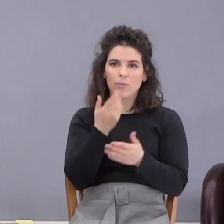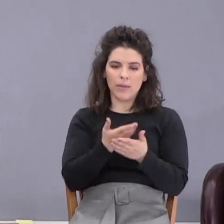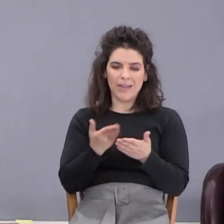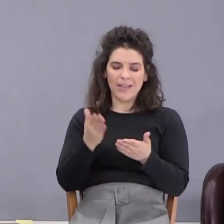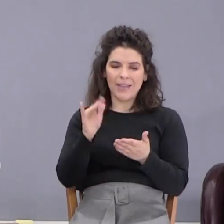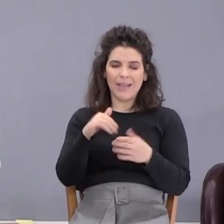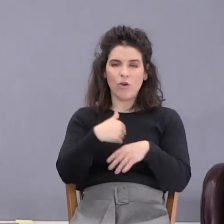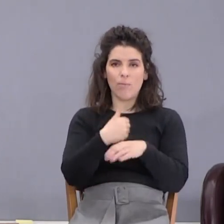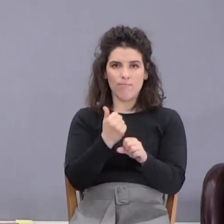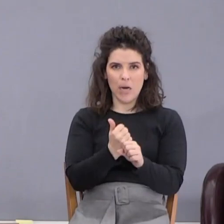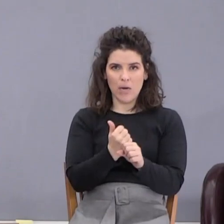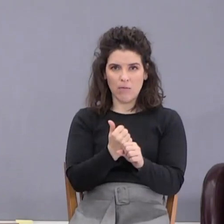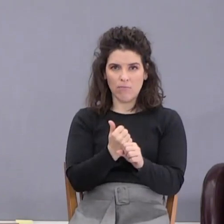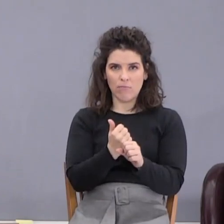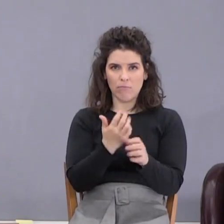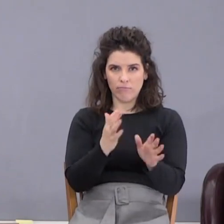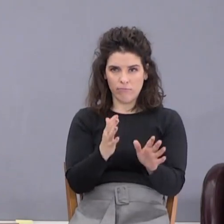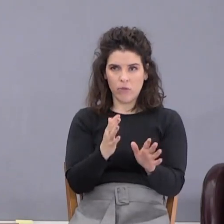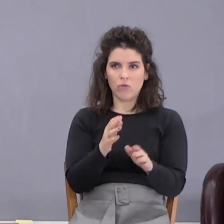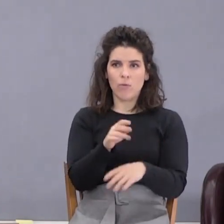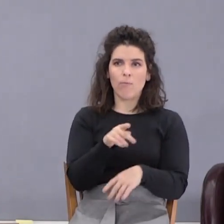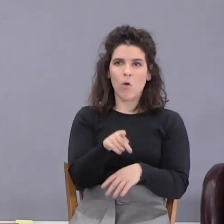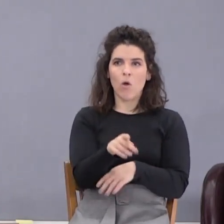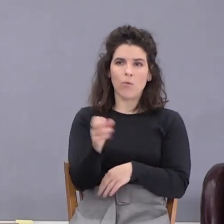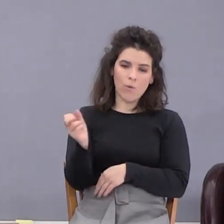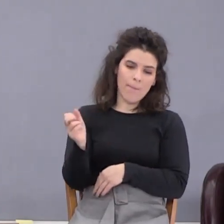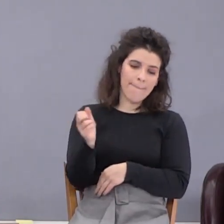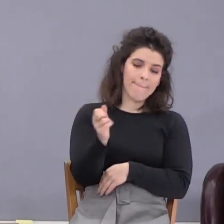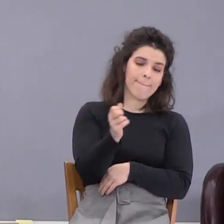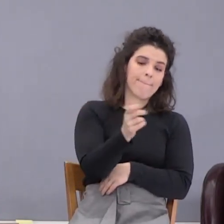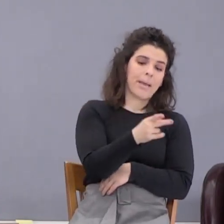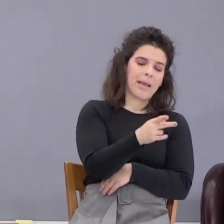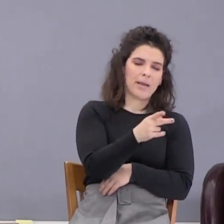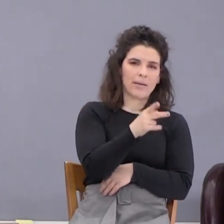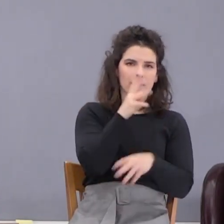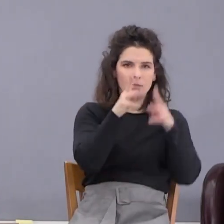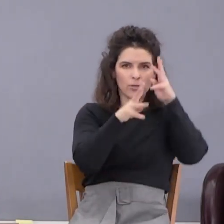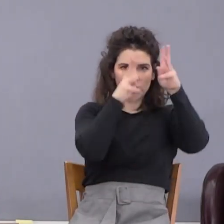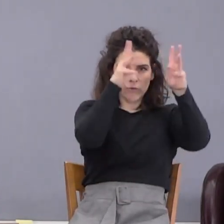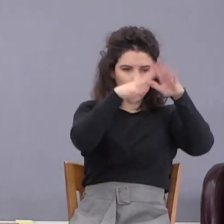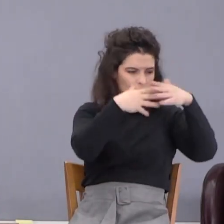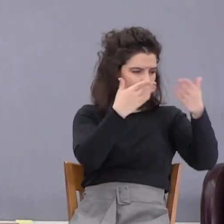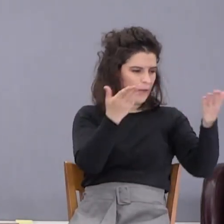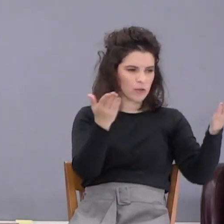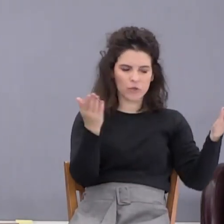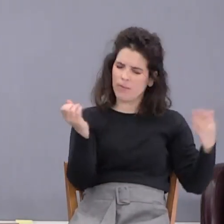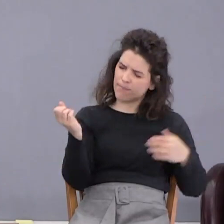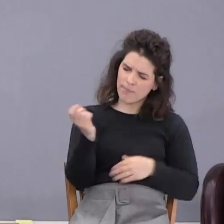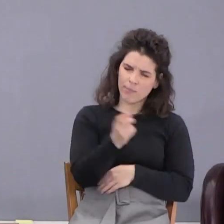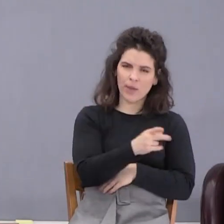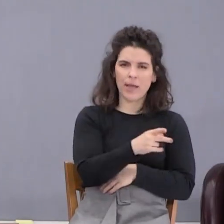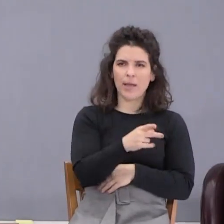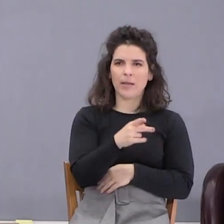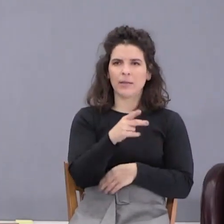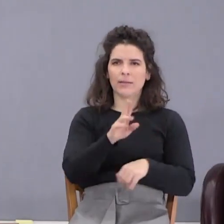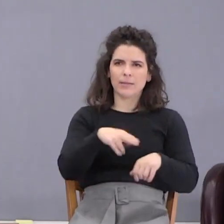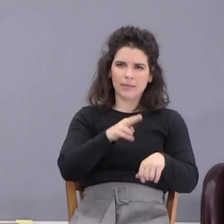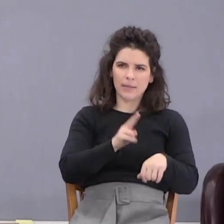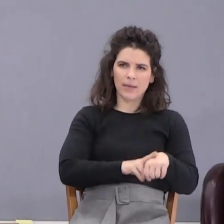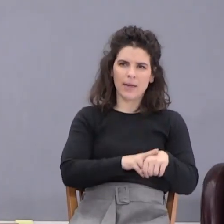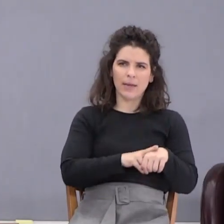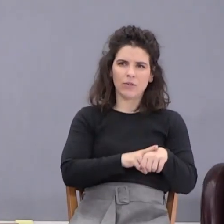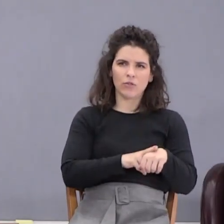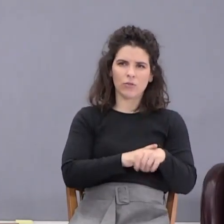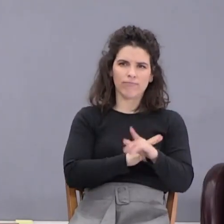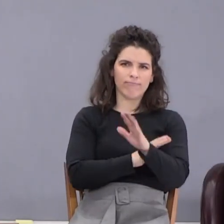made. Okay, Paul is going to take us to the creation. Paul's going to take us to nature. He's